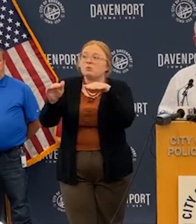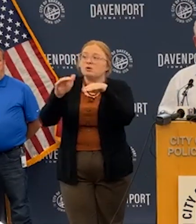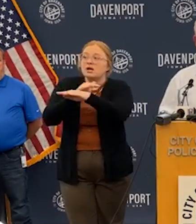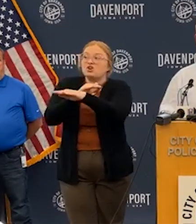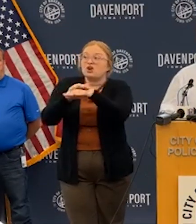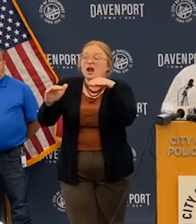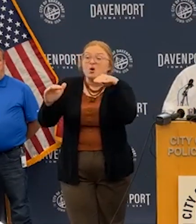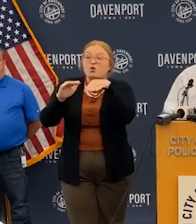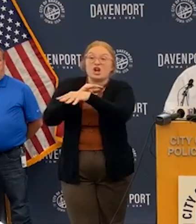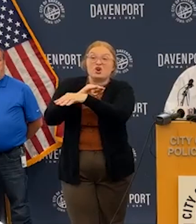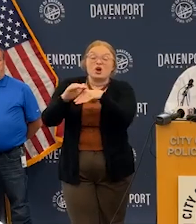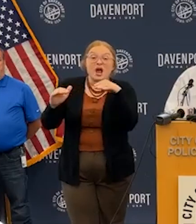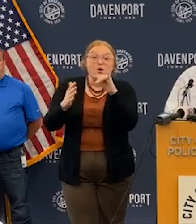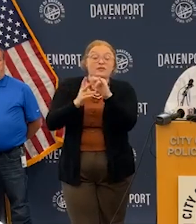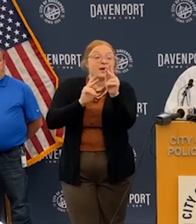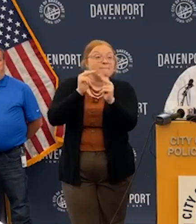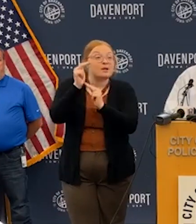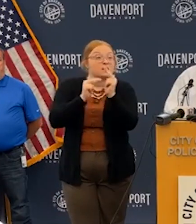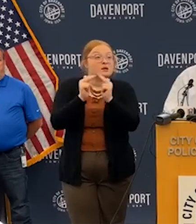drenched,